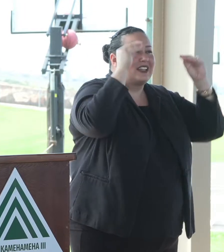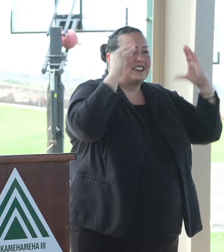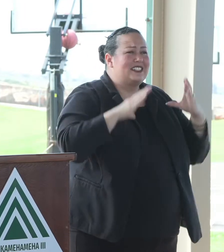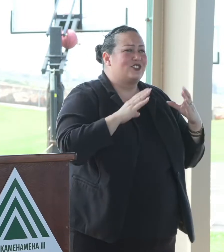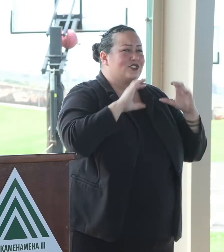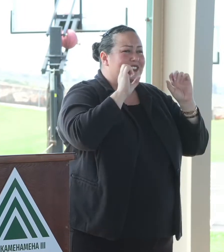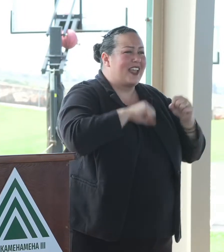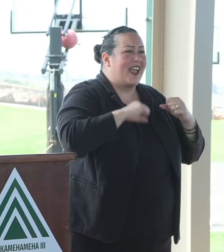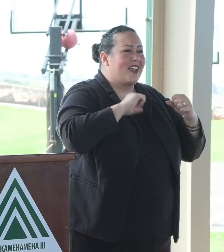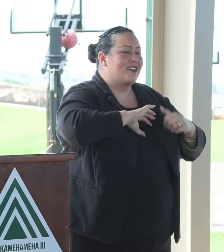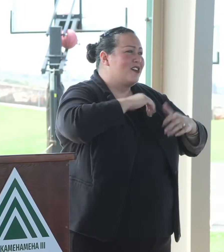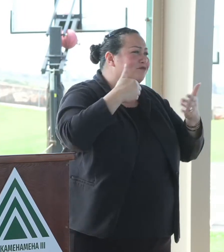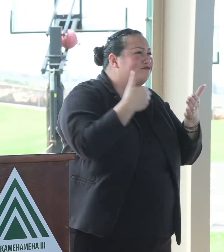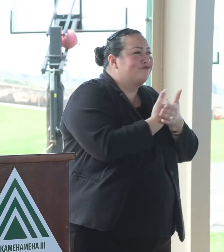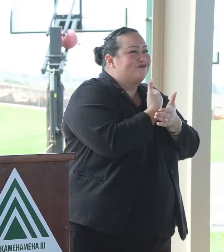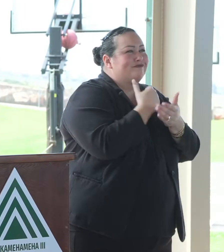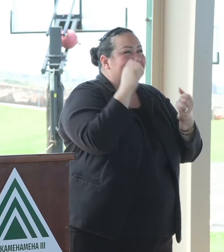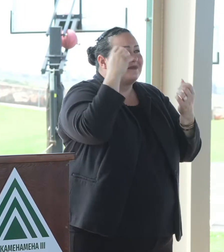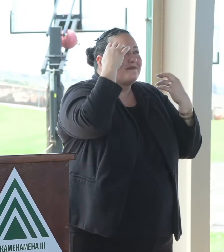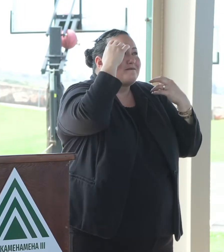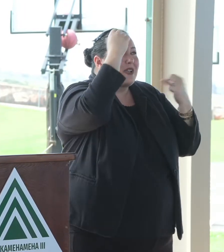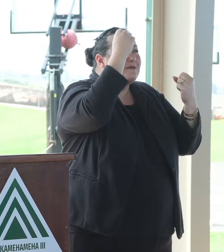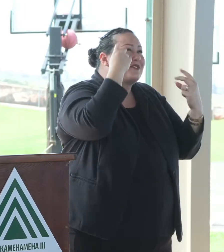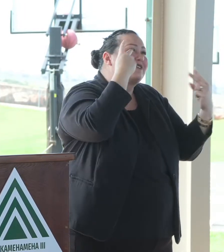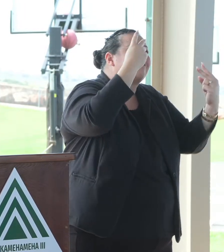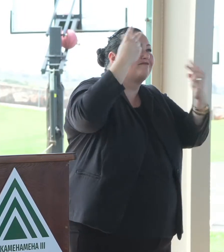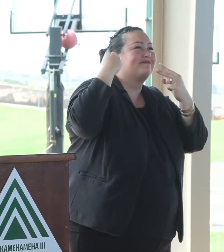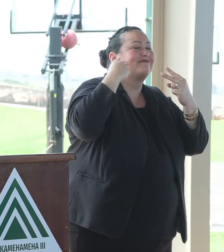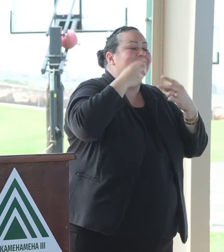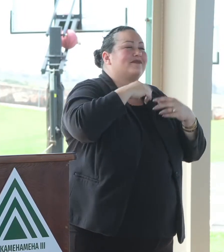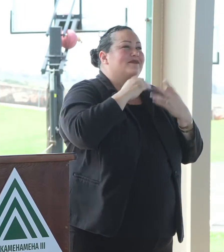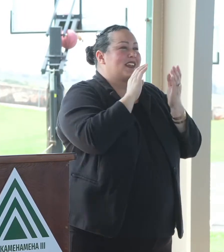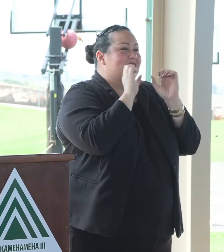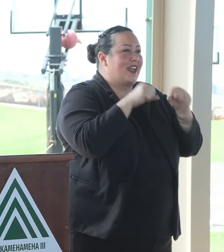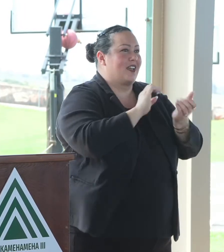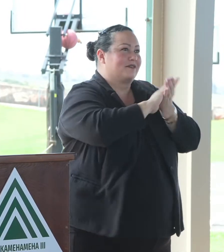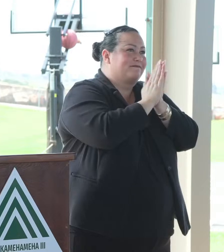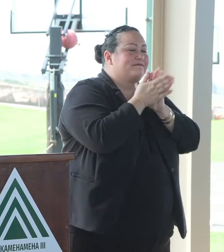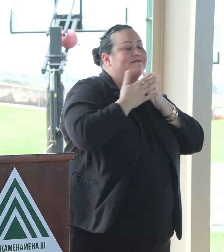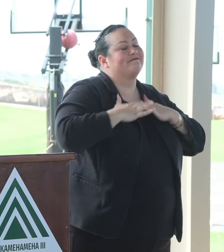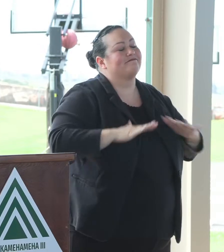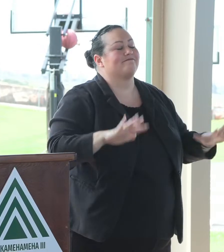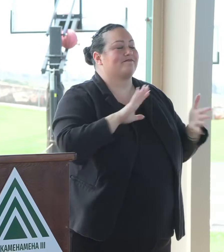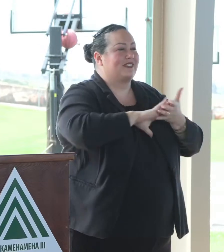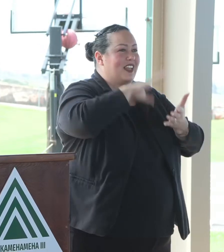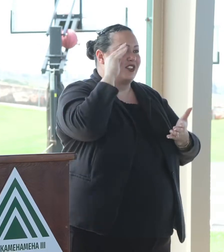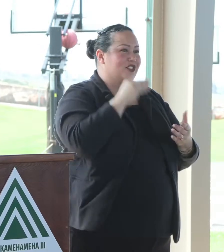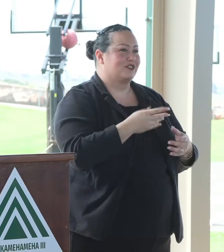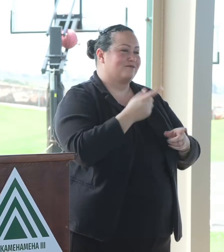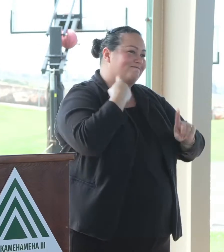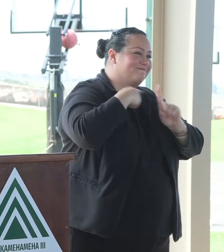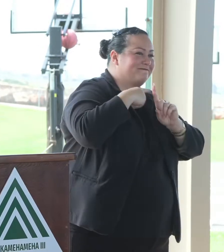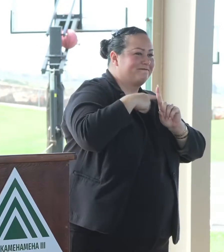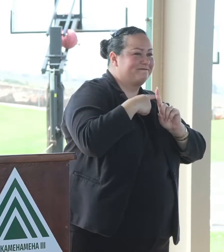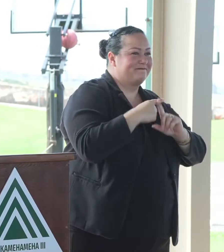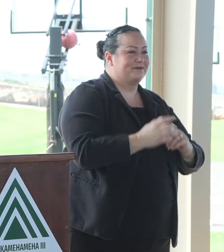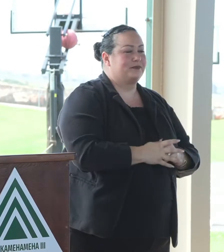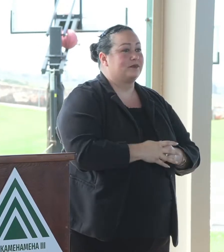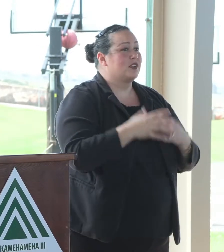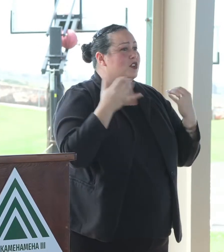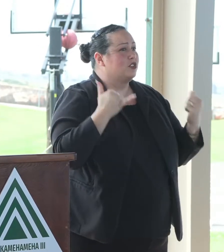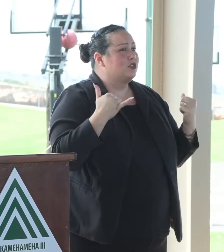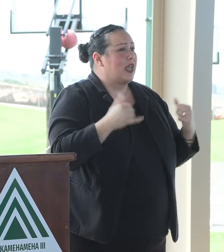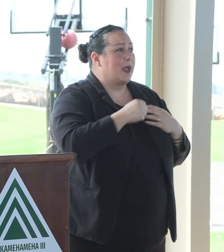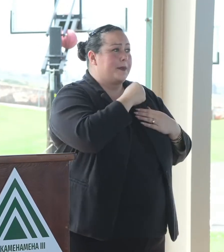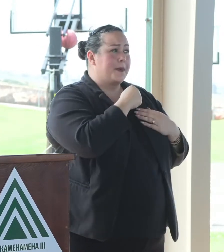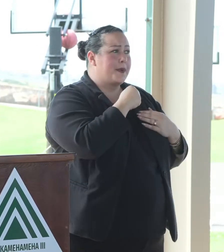new memories, as well as serve as a place of healing and learning. Today we're doing a news conference as